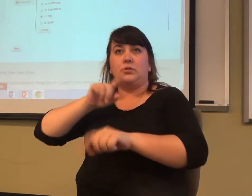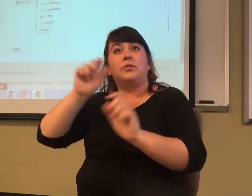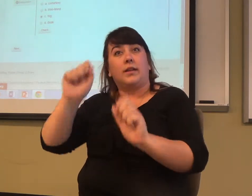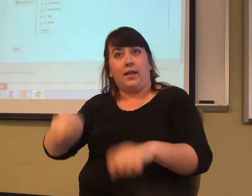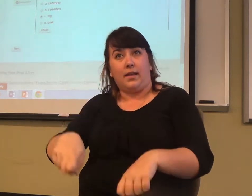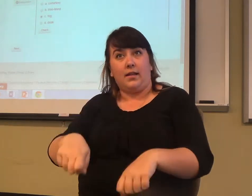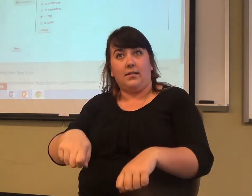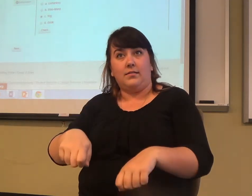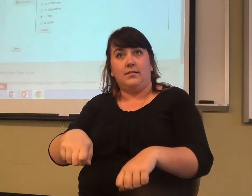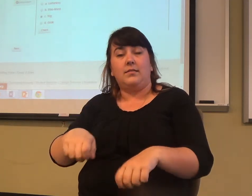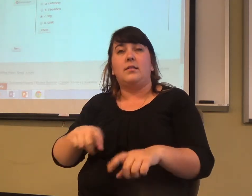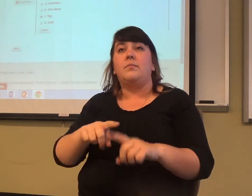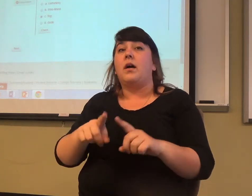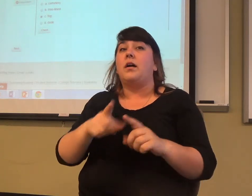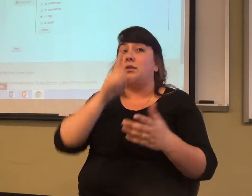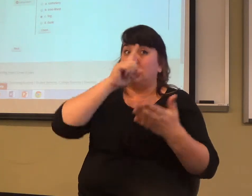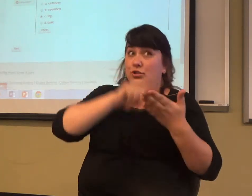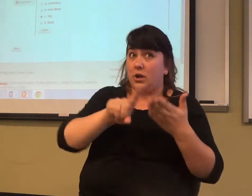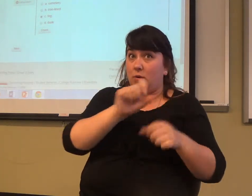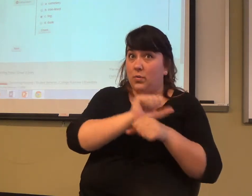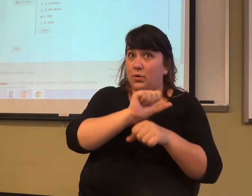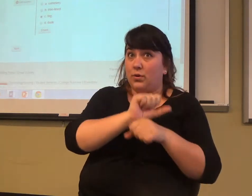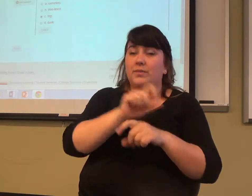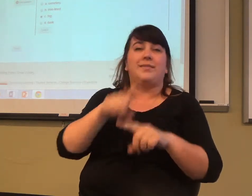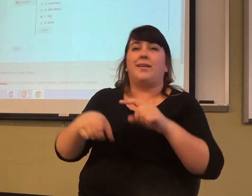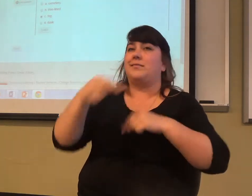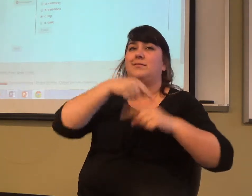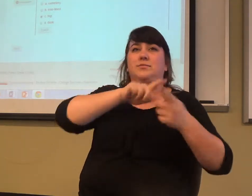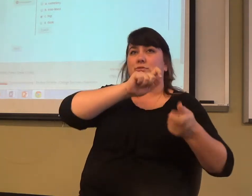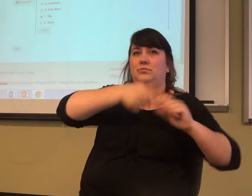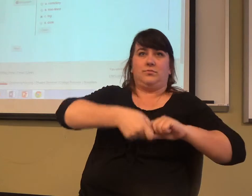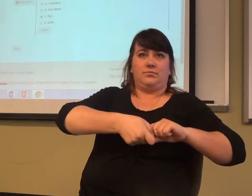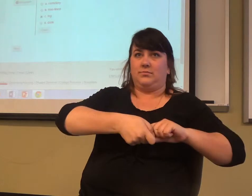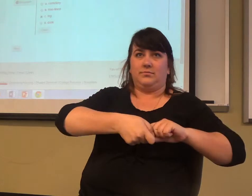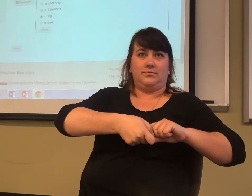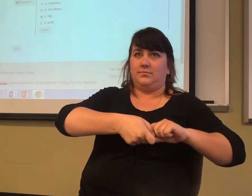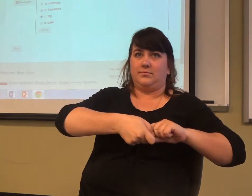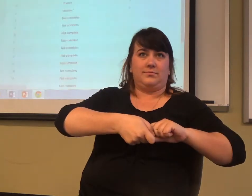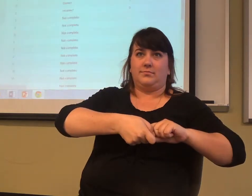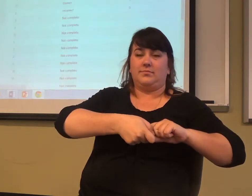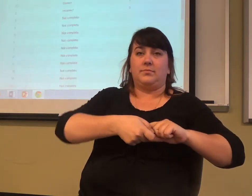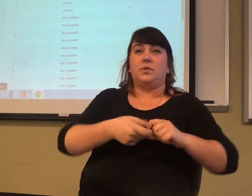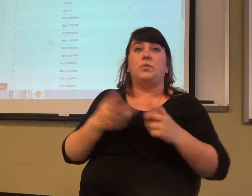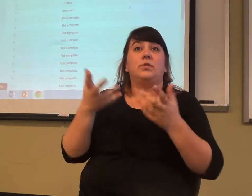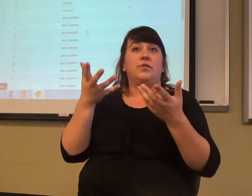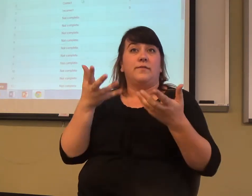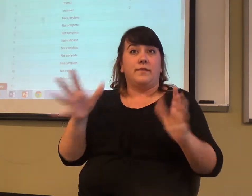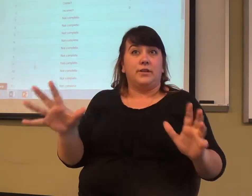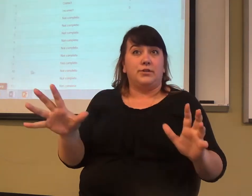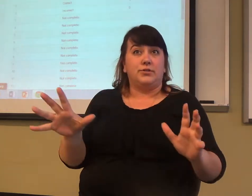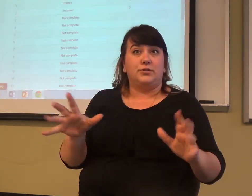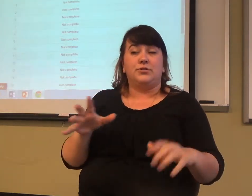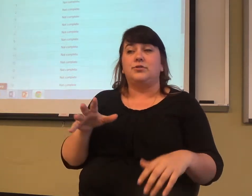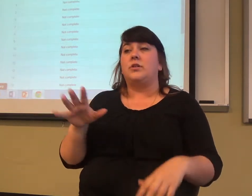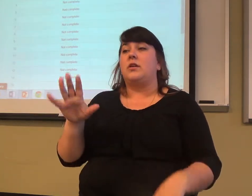an attempt, click on Finished Attempt over here on the left. You'll see now that you have a